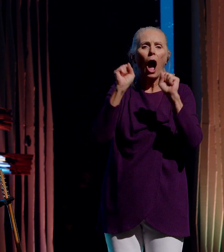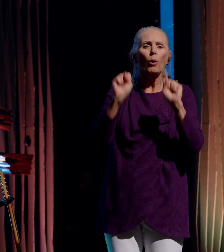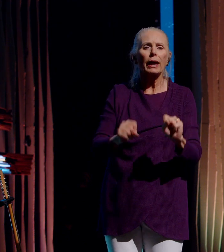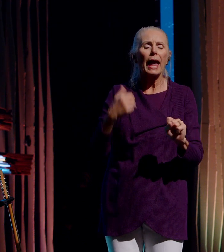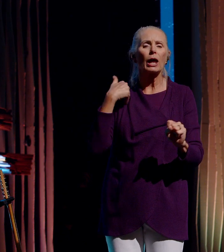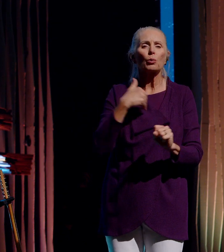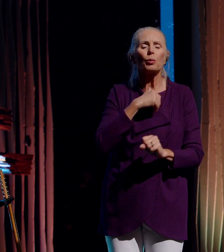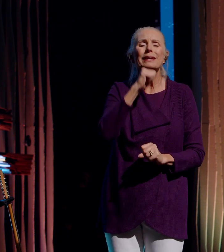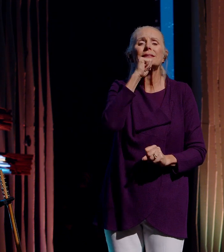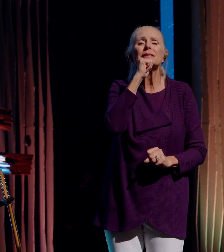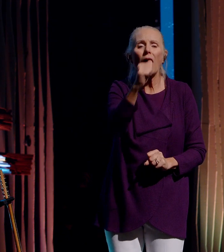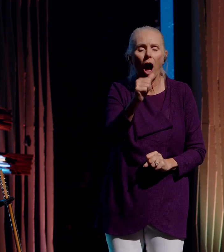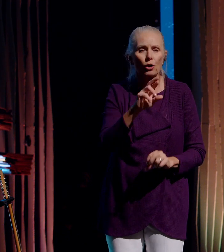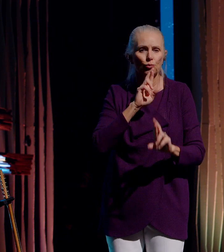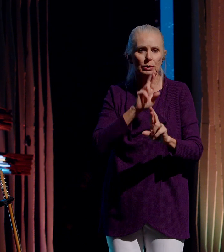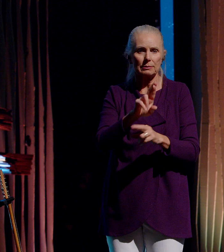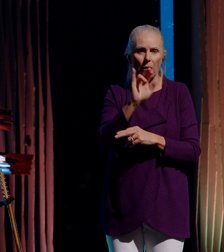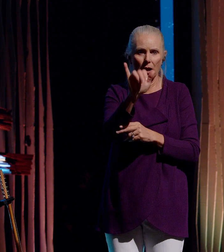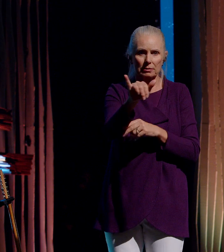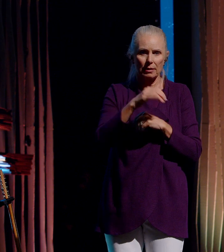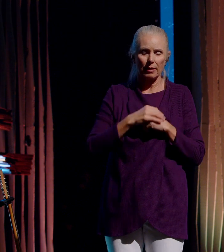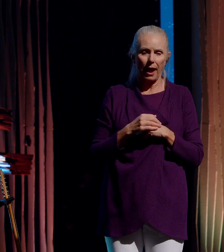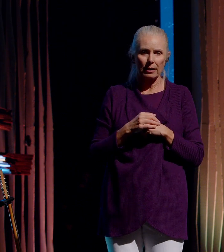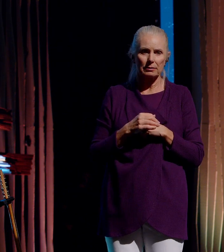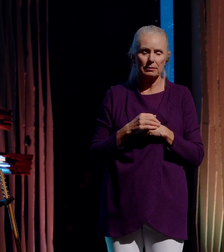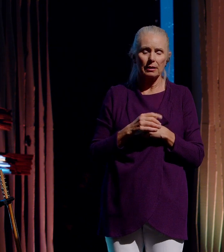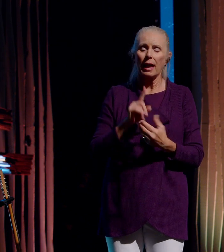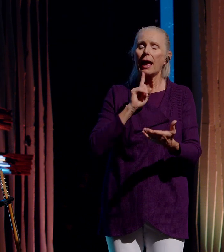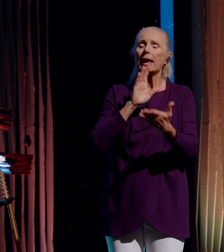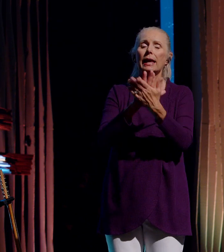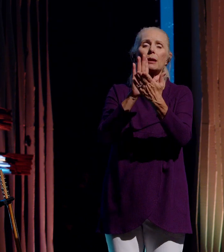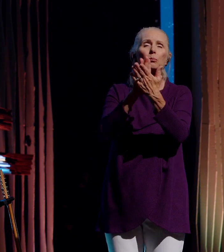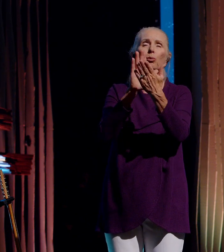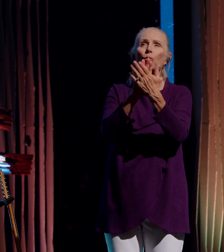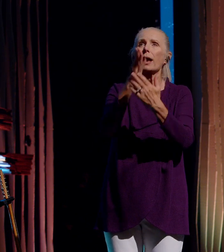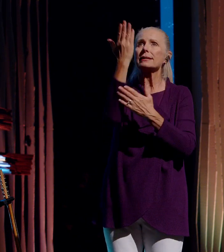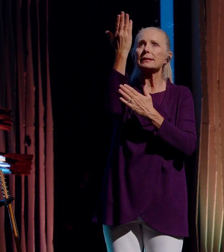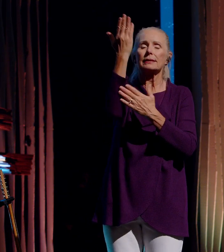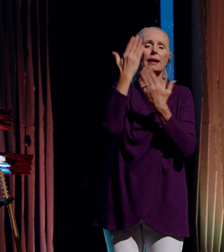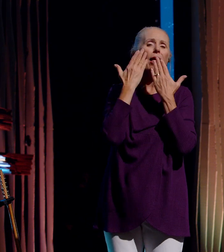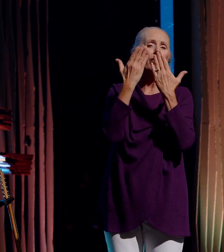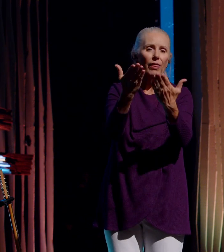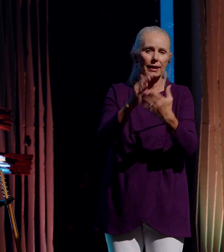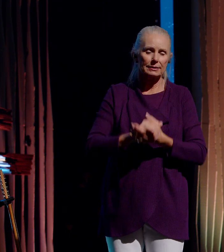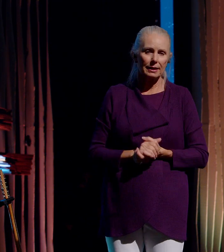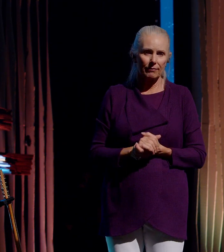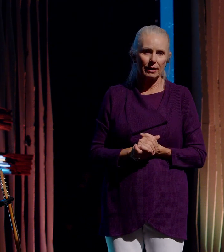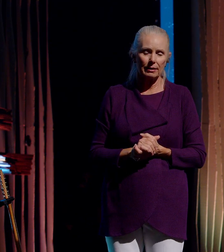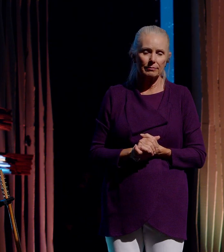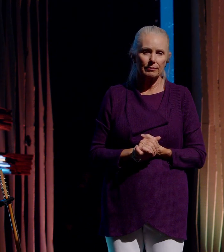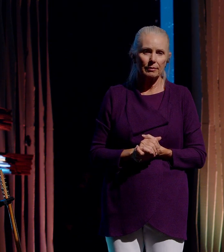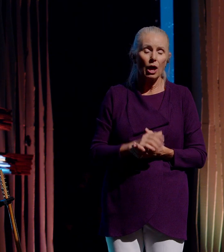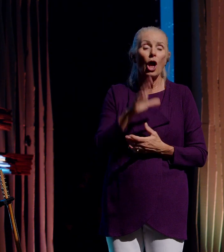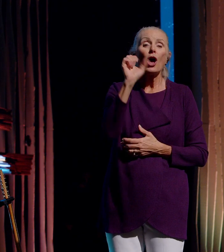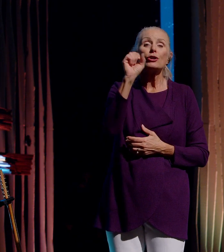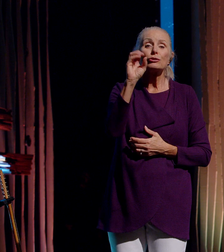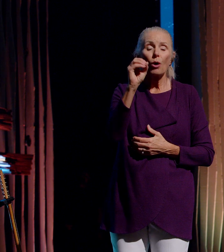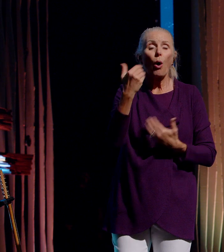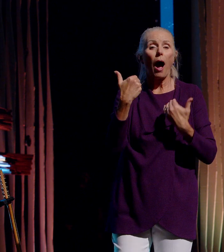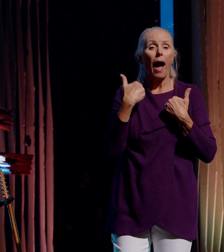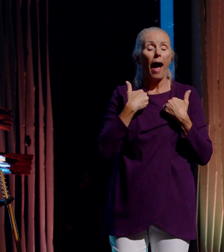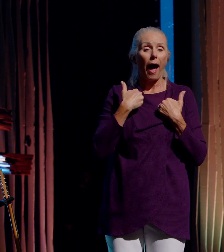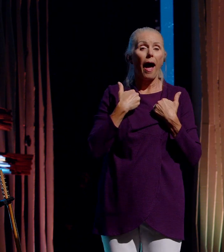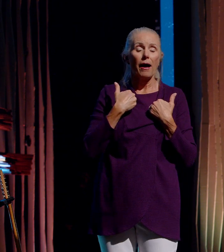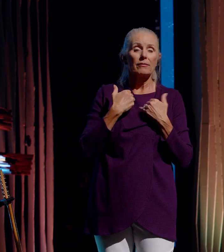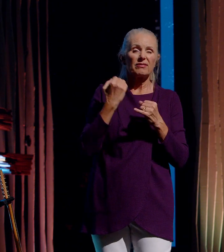respond together because of that truth just in praise and thanksgiving? So we're about to go into a time of